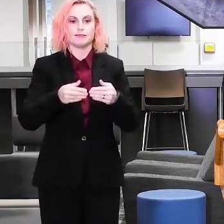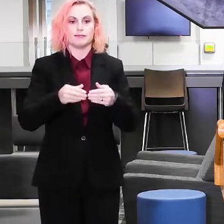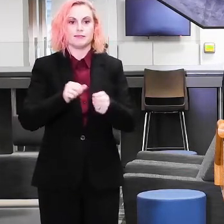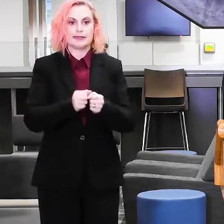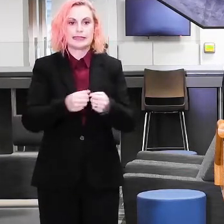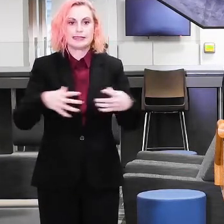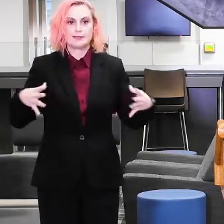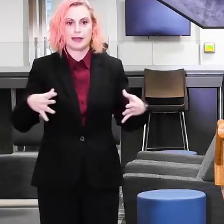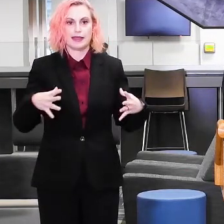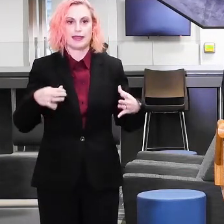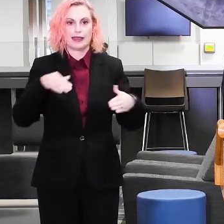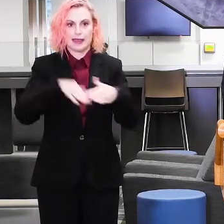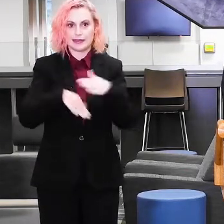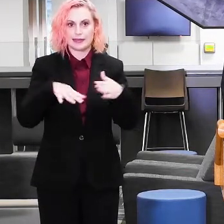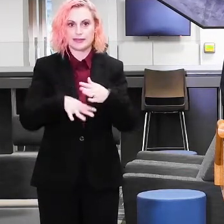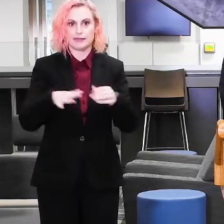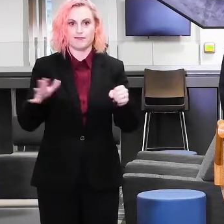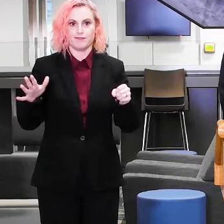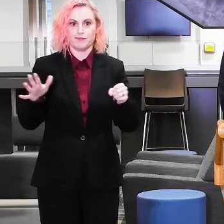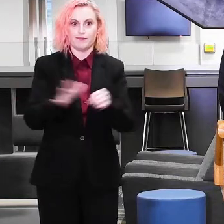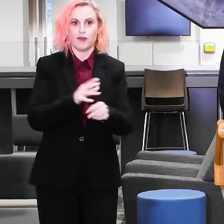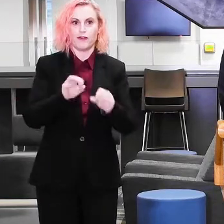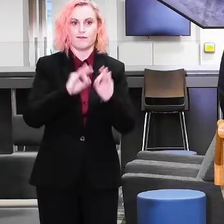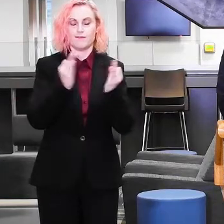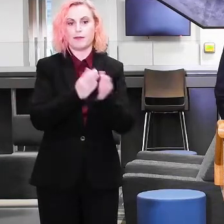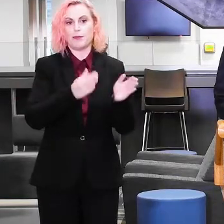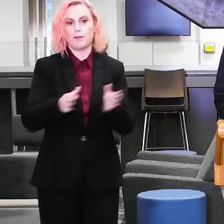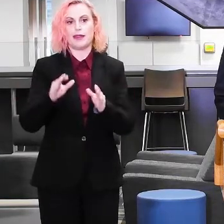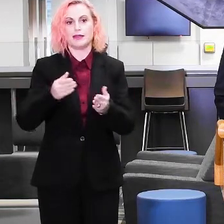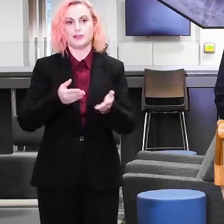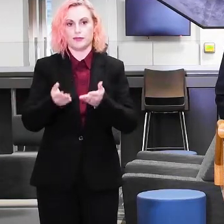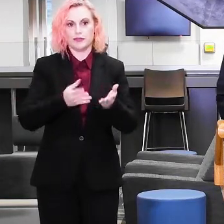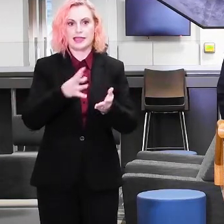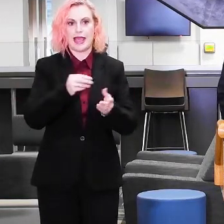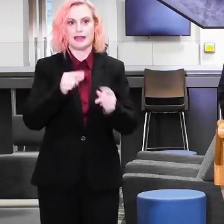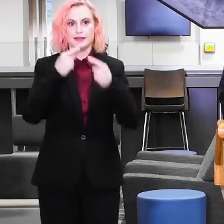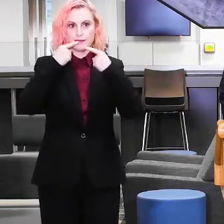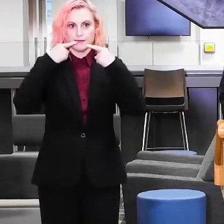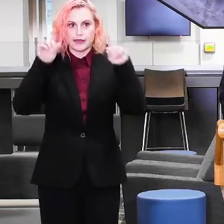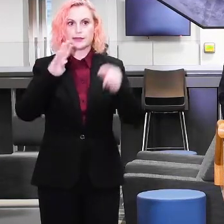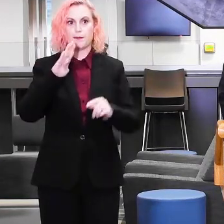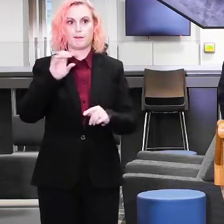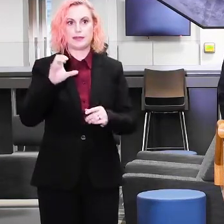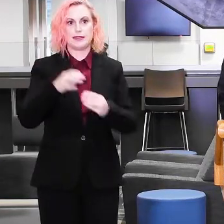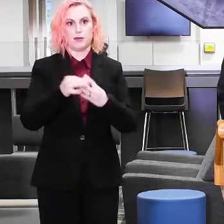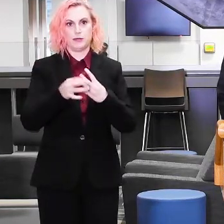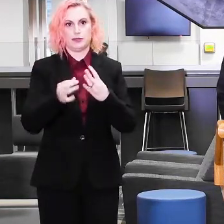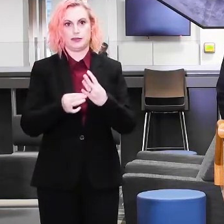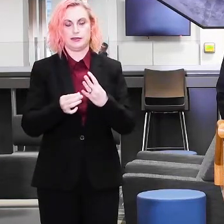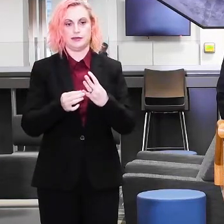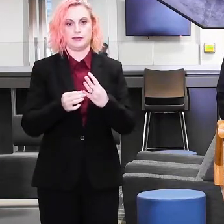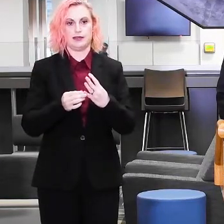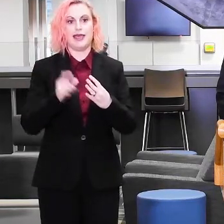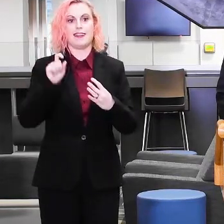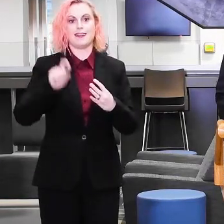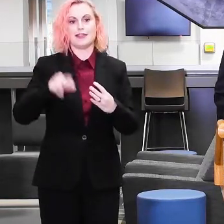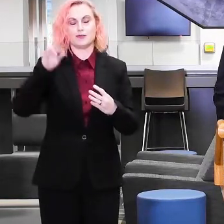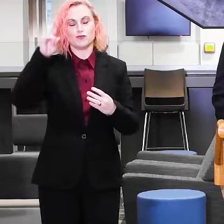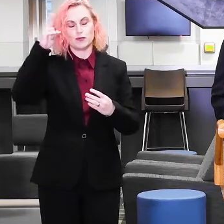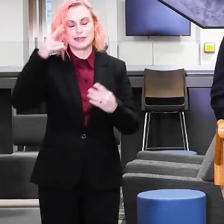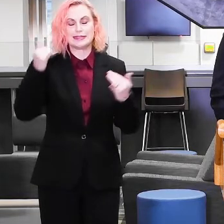to comprehensive family planning services and effective contraception methods, which is why